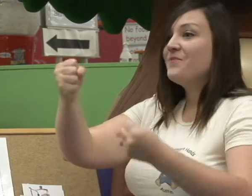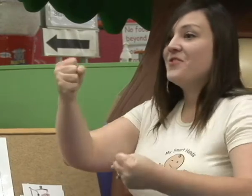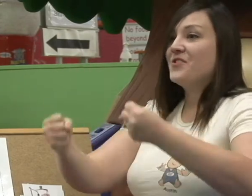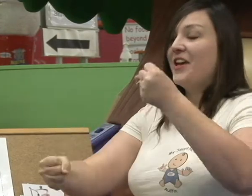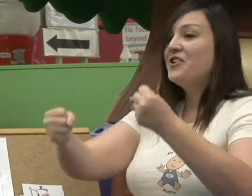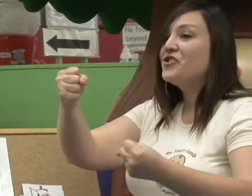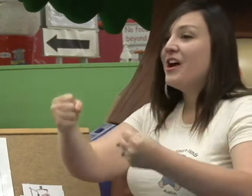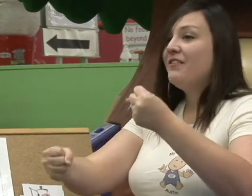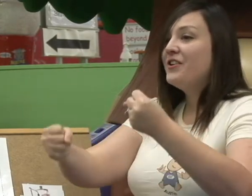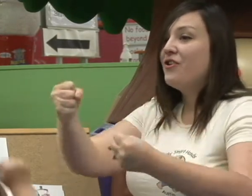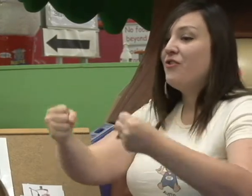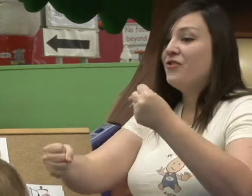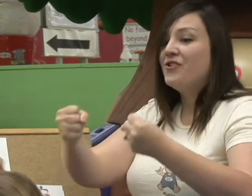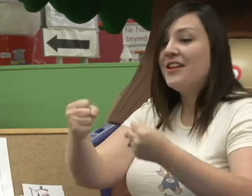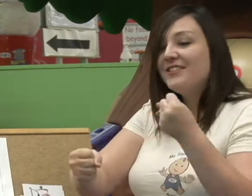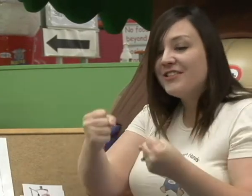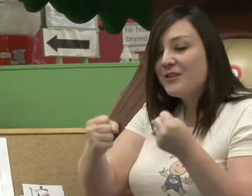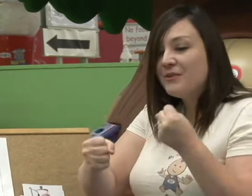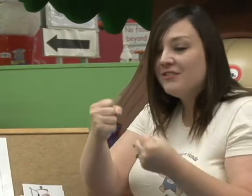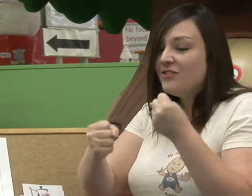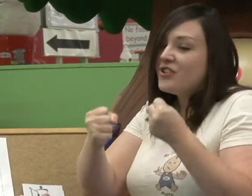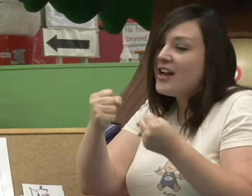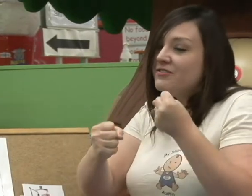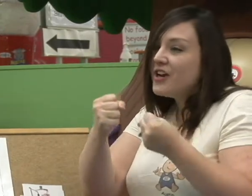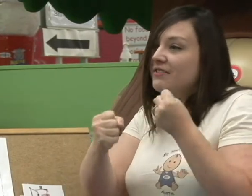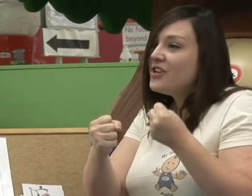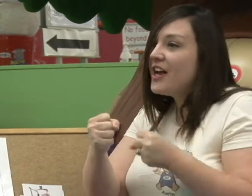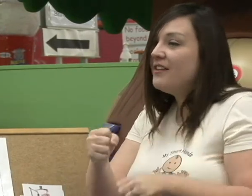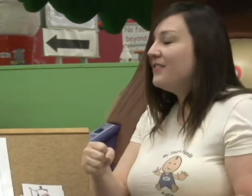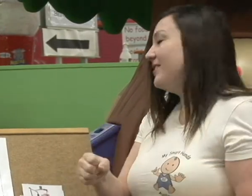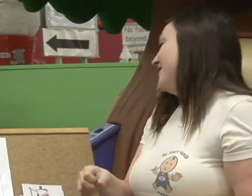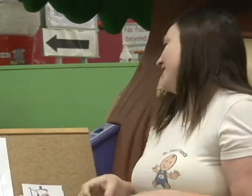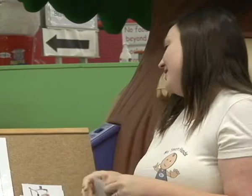Just like you're driving, you're holding on that steering wheel. Drive, drive, drive.